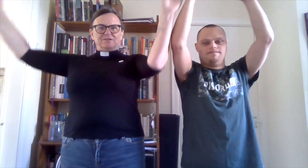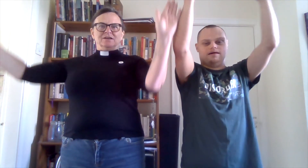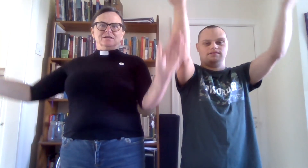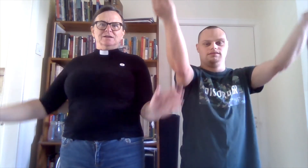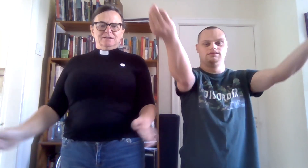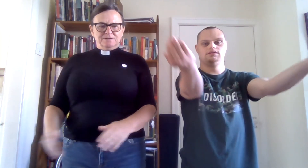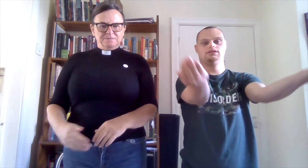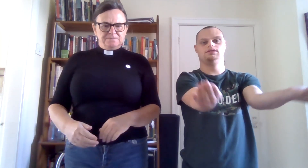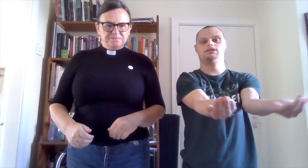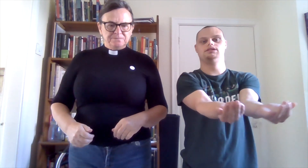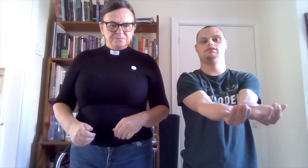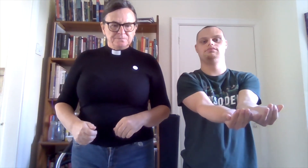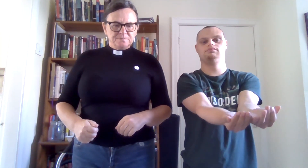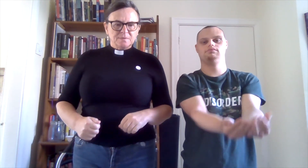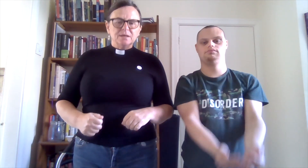heaven.